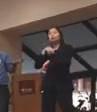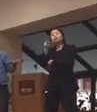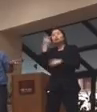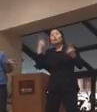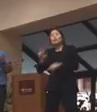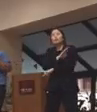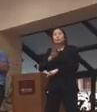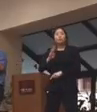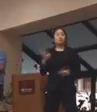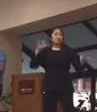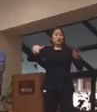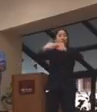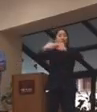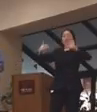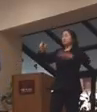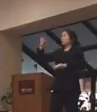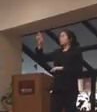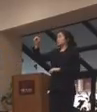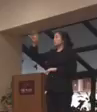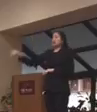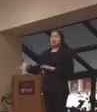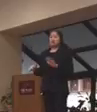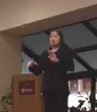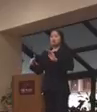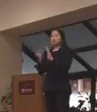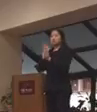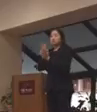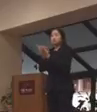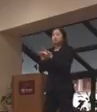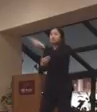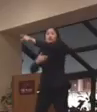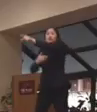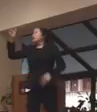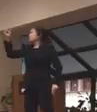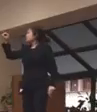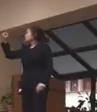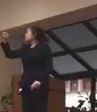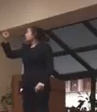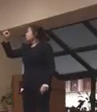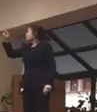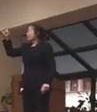Transparency. That's a suggestion. So, you would watch?